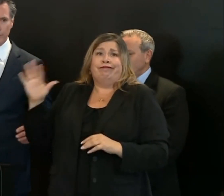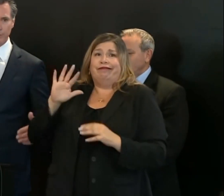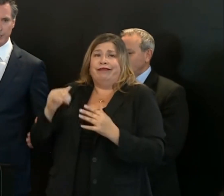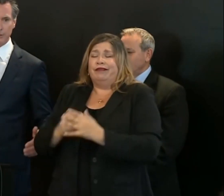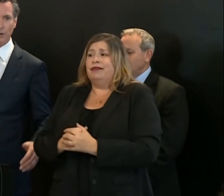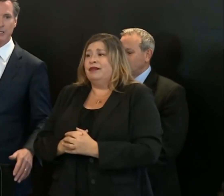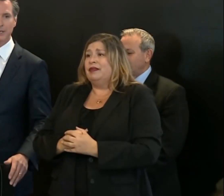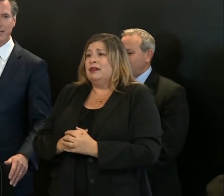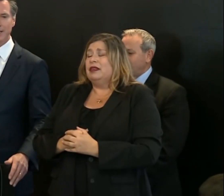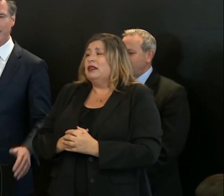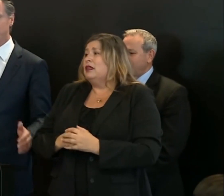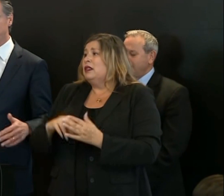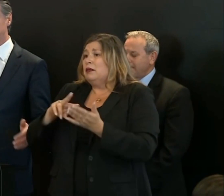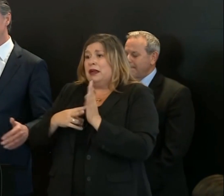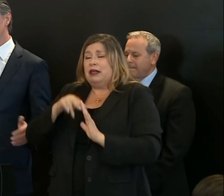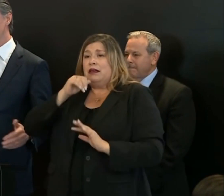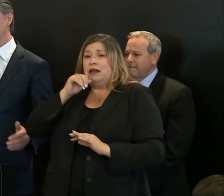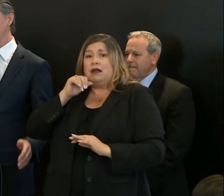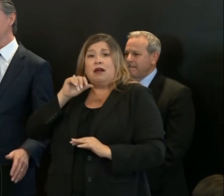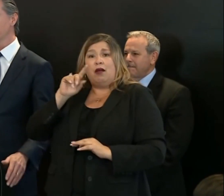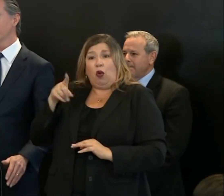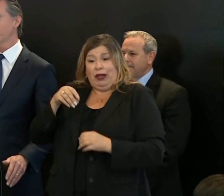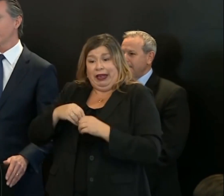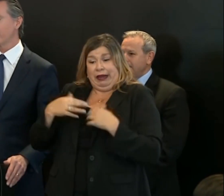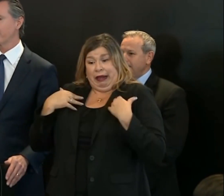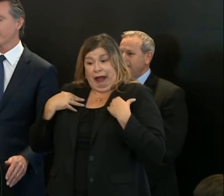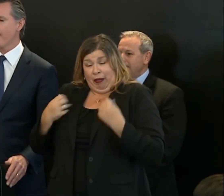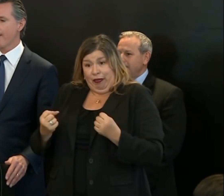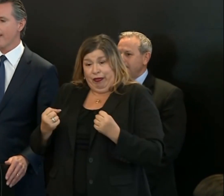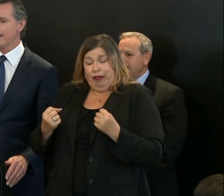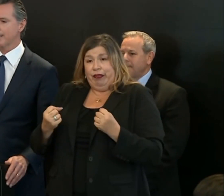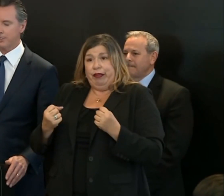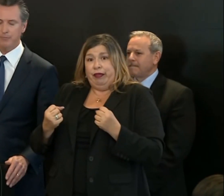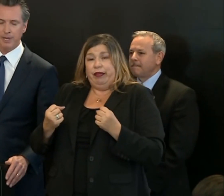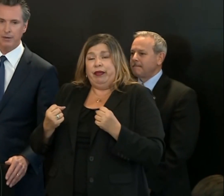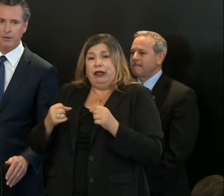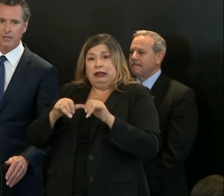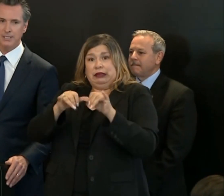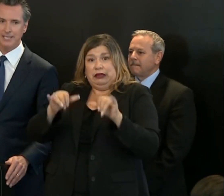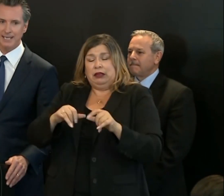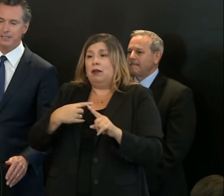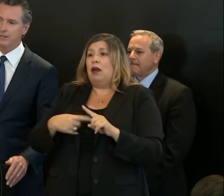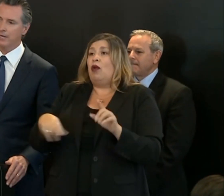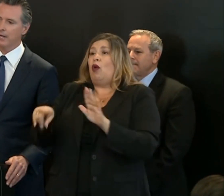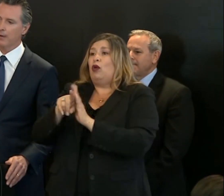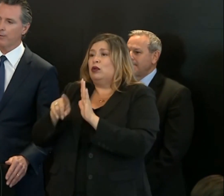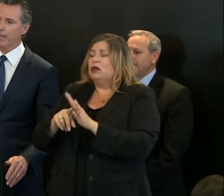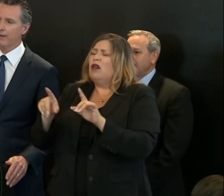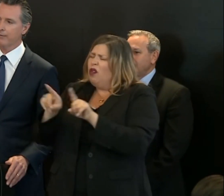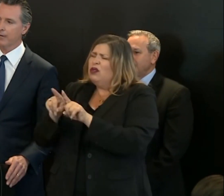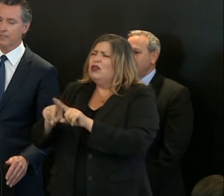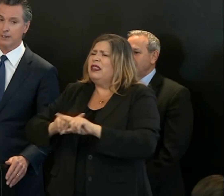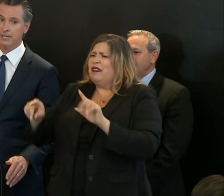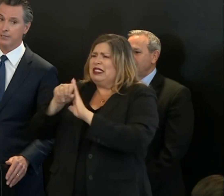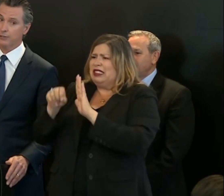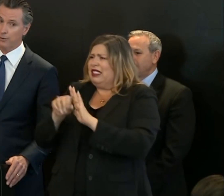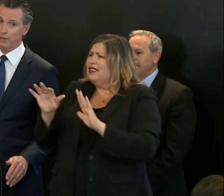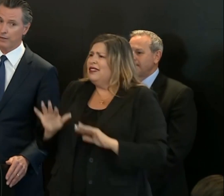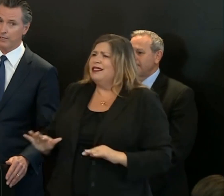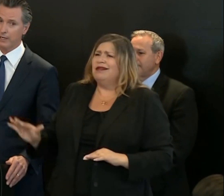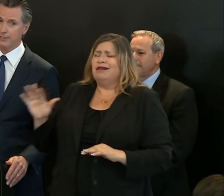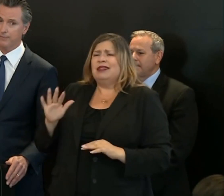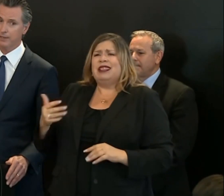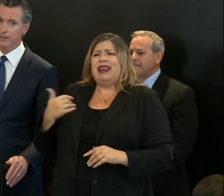means across not only spectrum within the health system, but across states. We have, as I said,